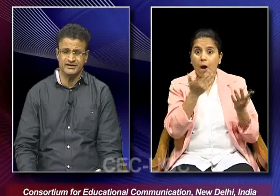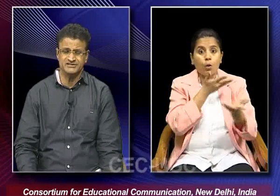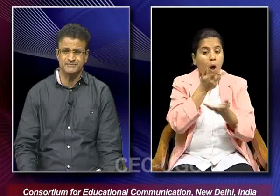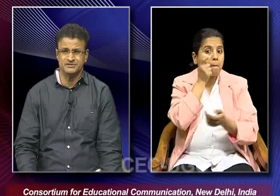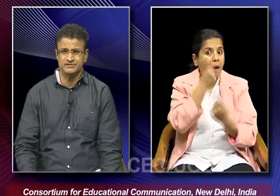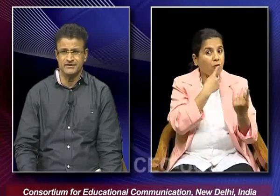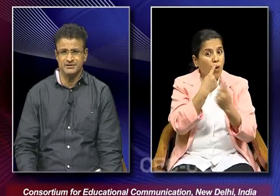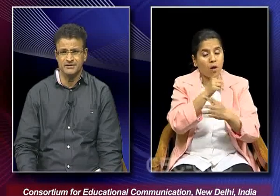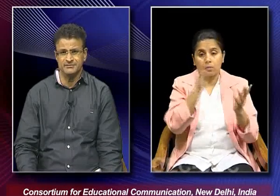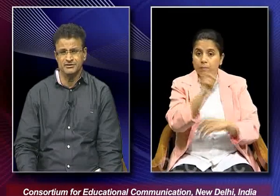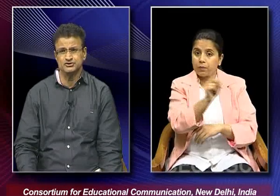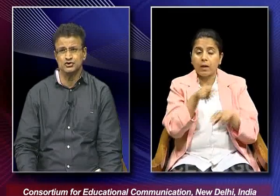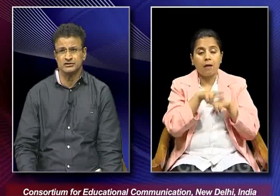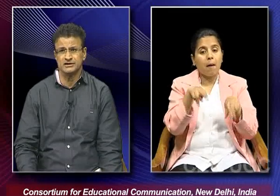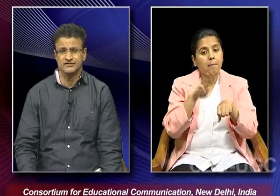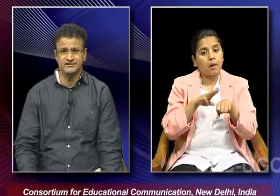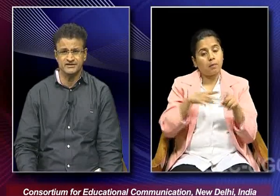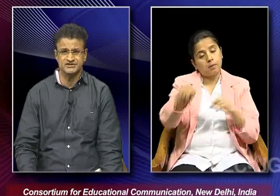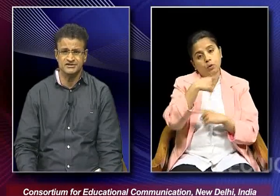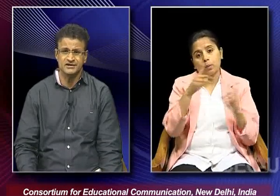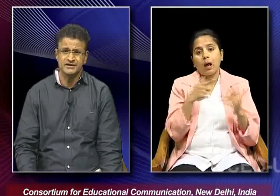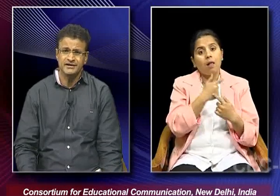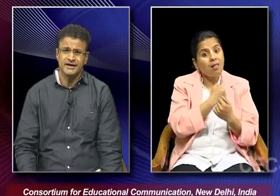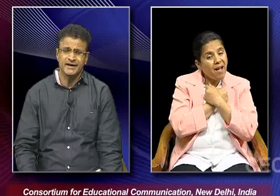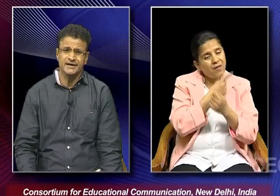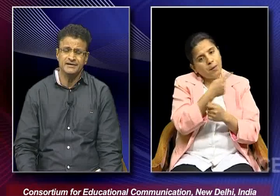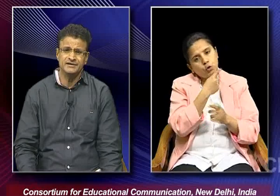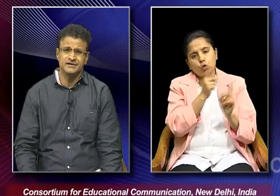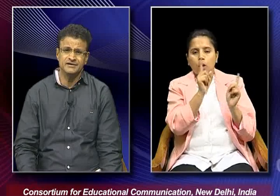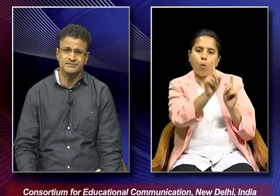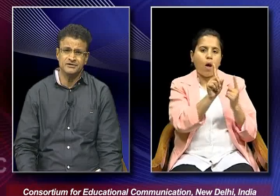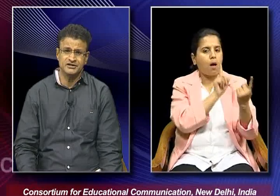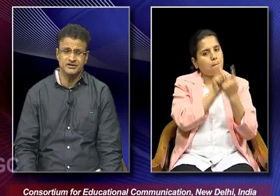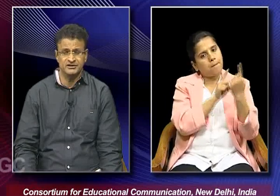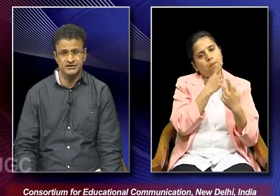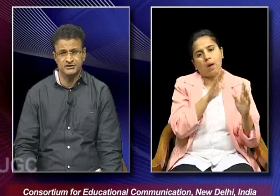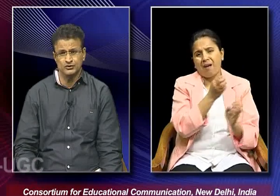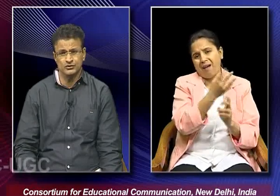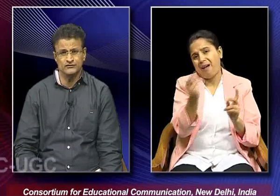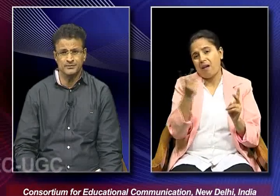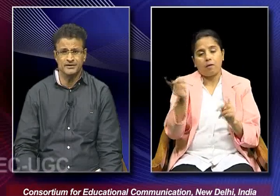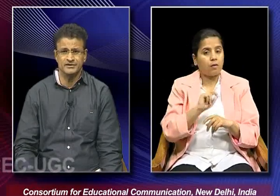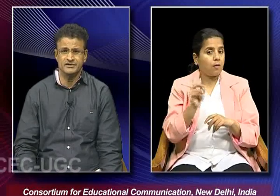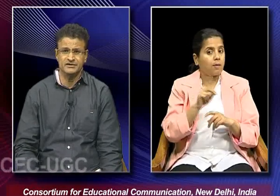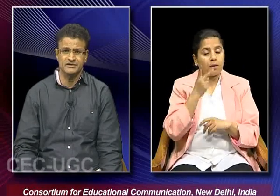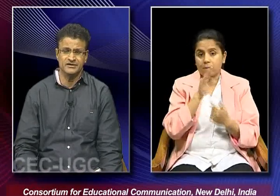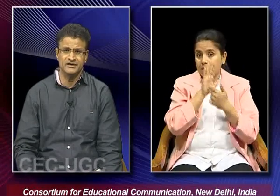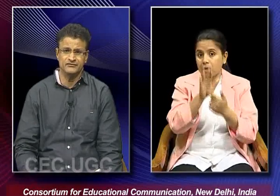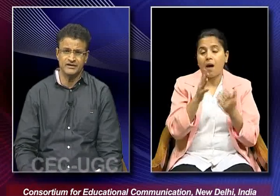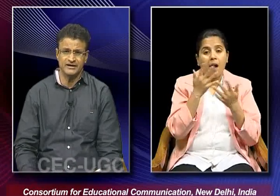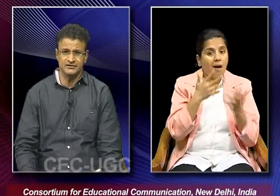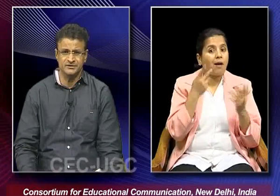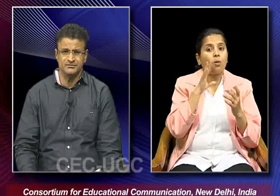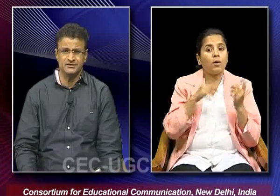men except the family members or the love interest. And they don't have to appear in any kind